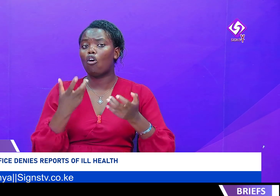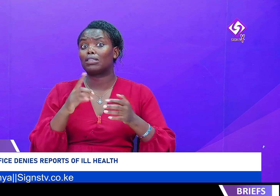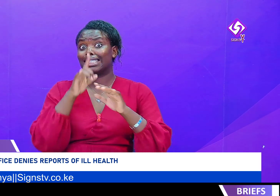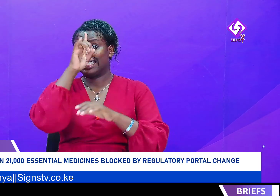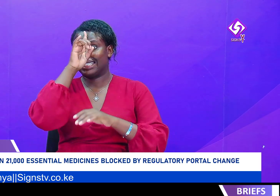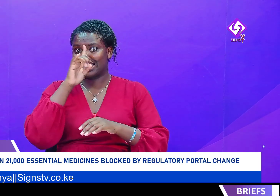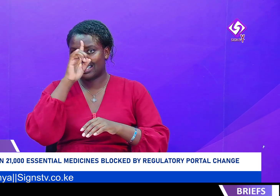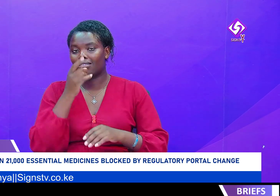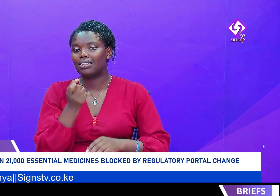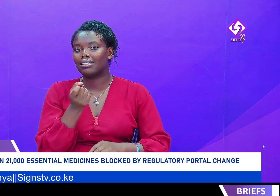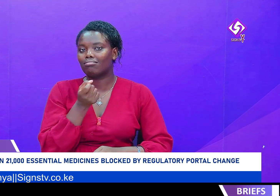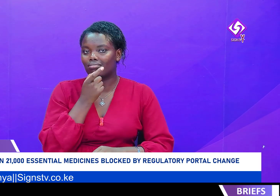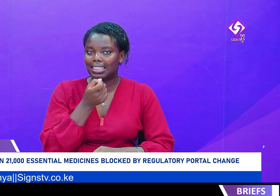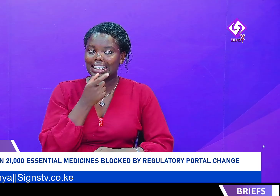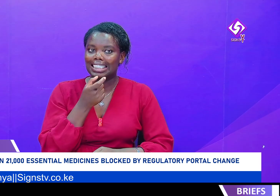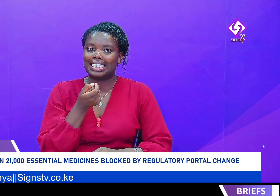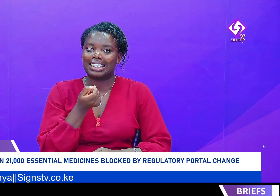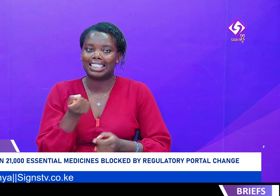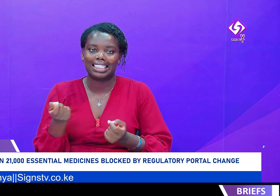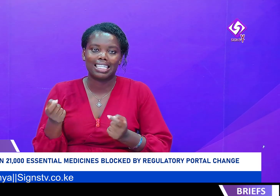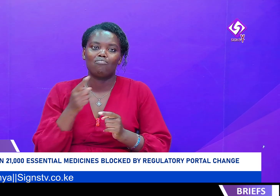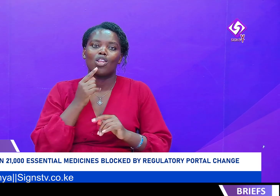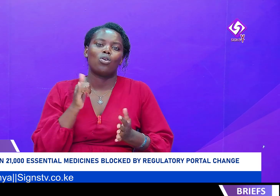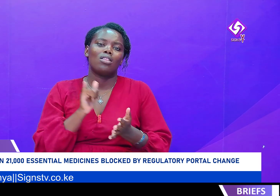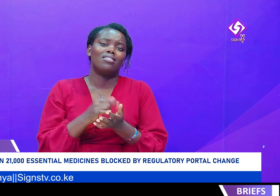national alarm over a potential crisis